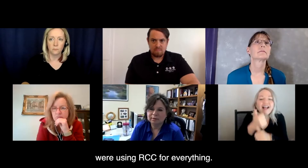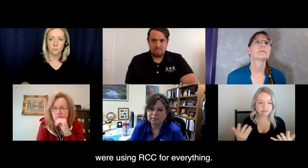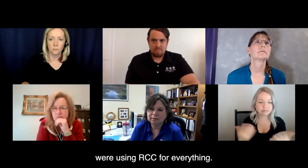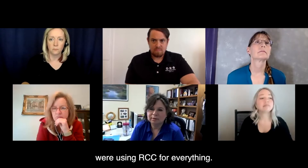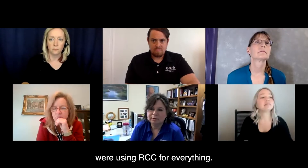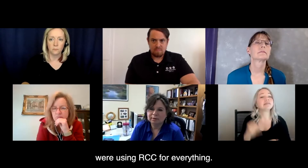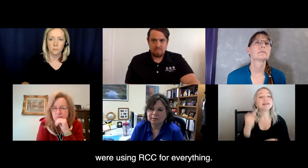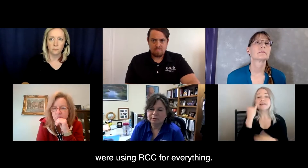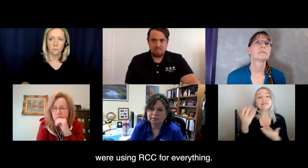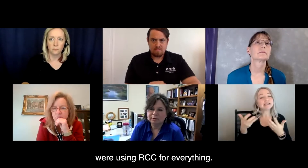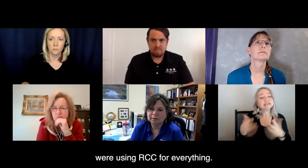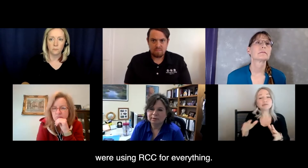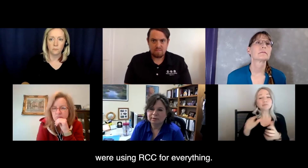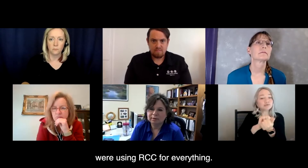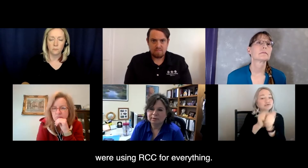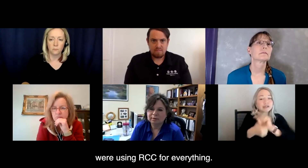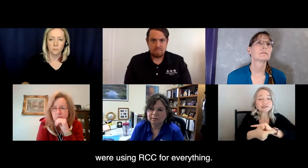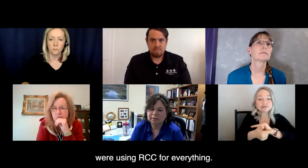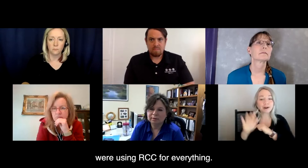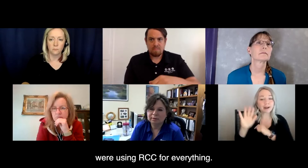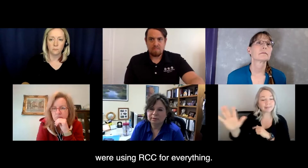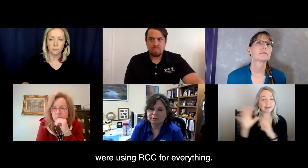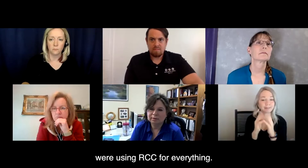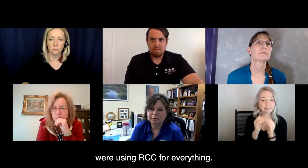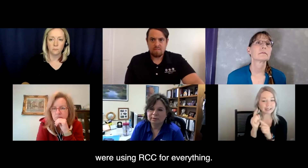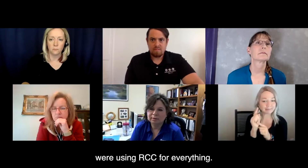RCC for everything.